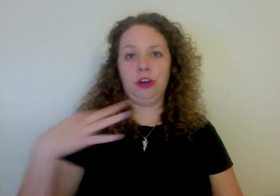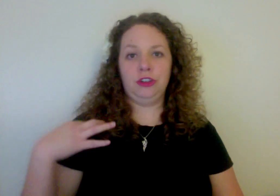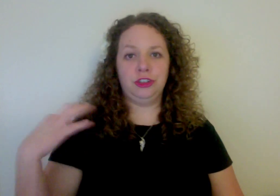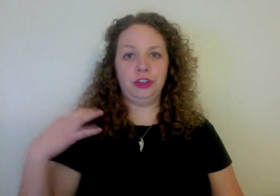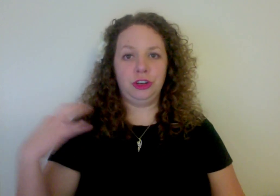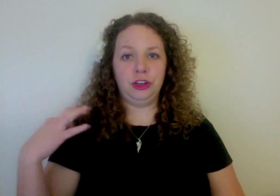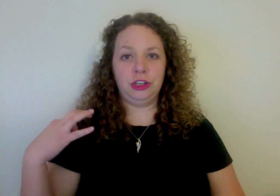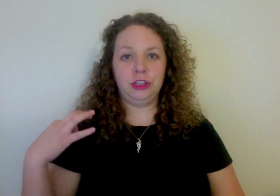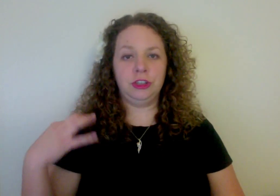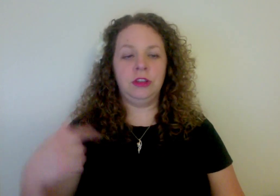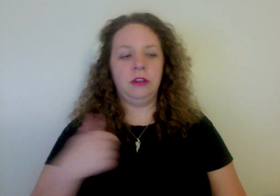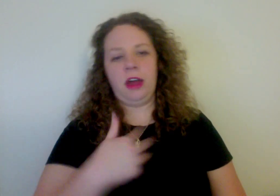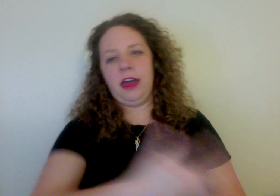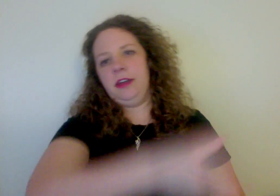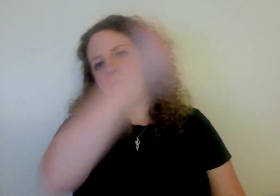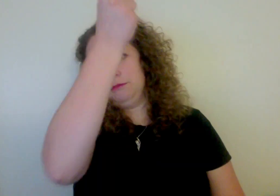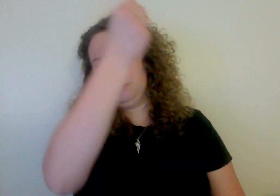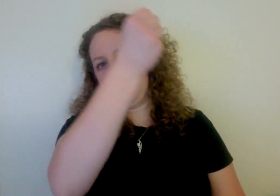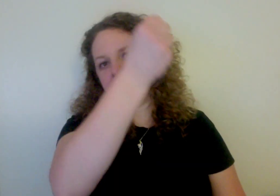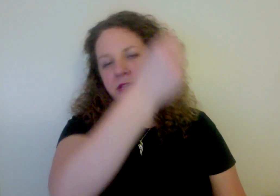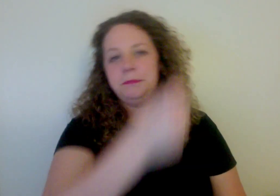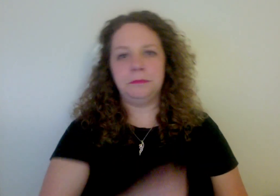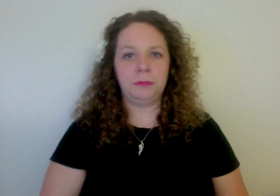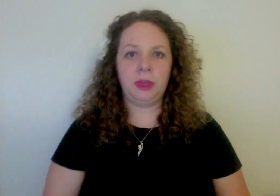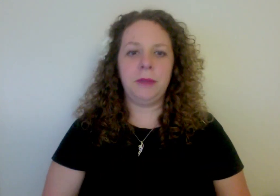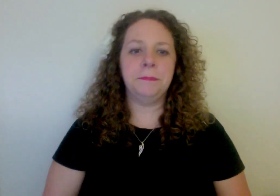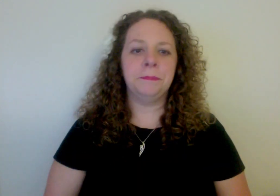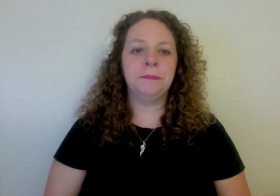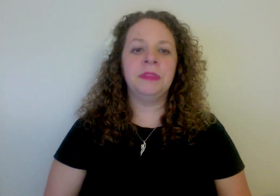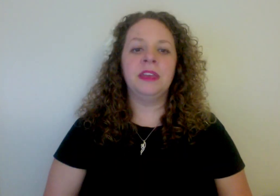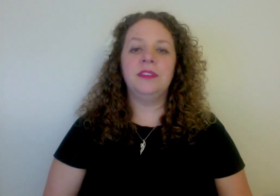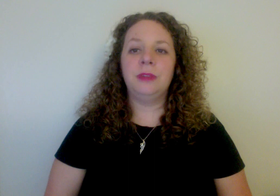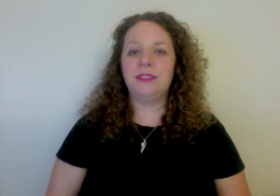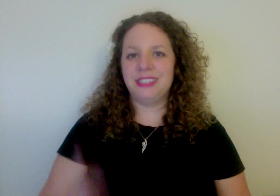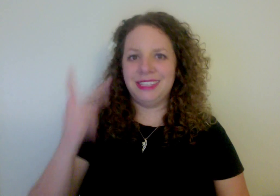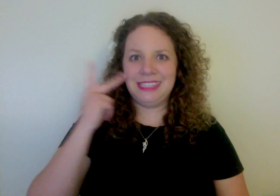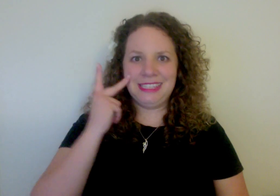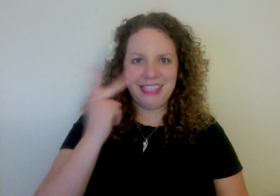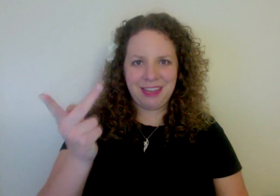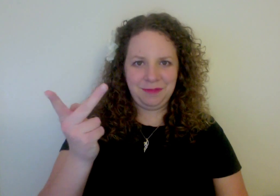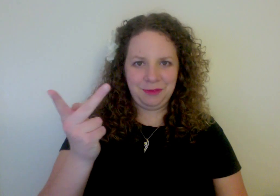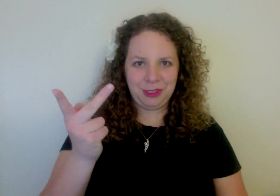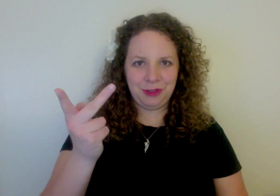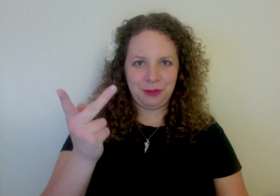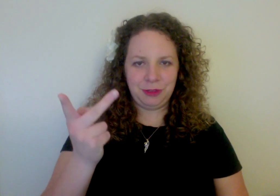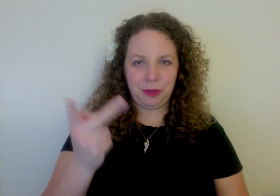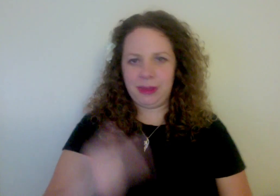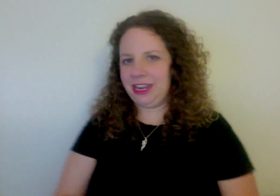her shirt, I grabbed it. Okay? Then we have the sign C, which you should know by now.